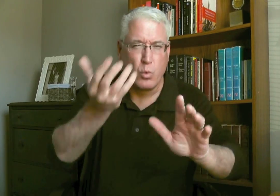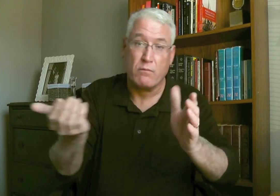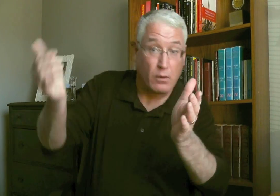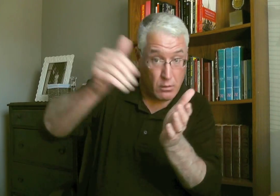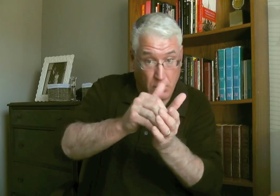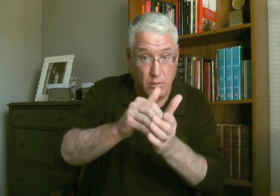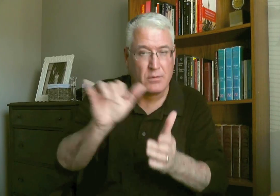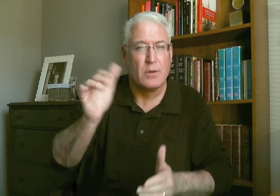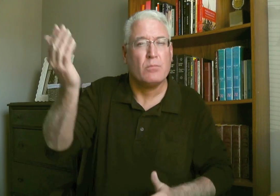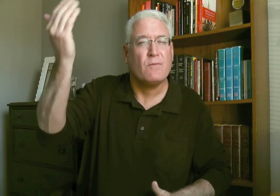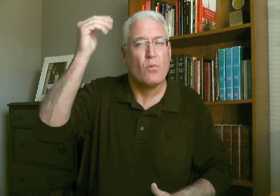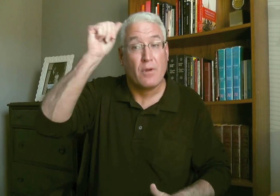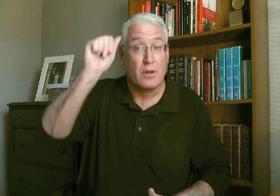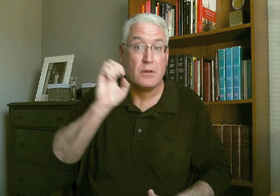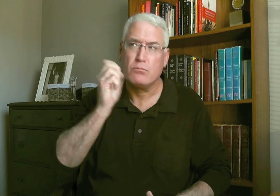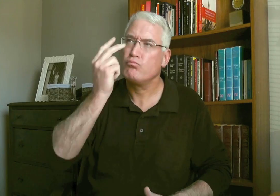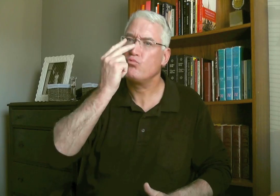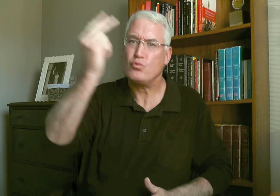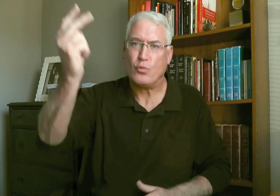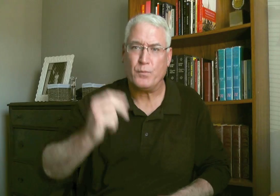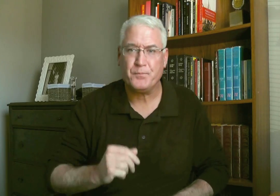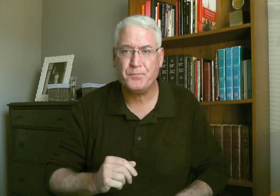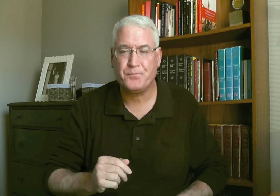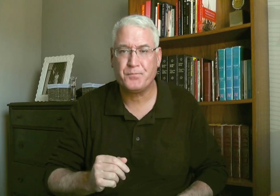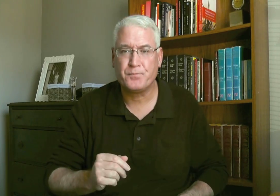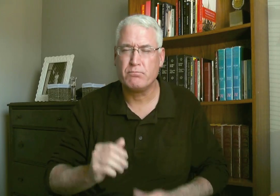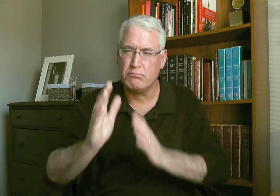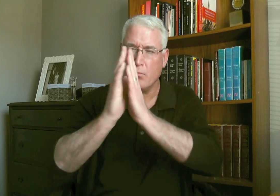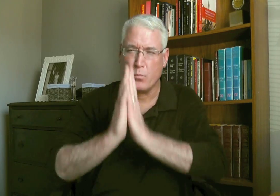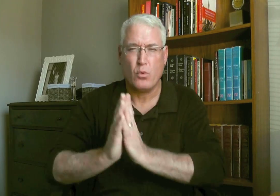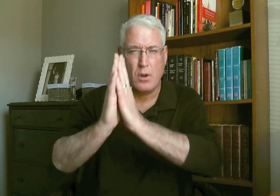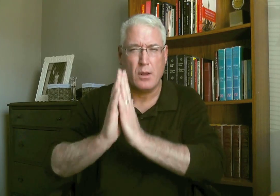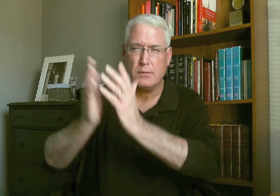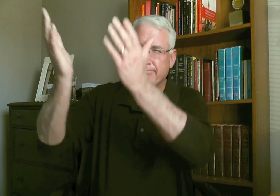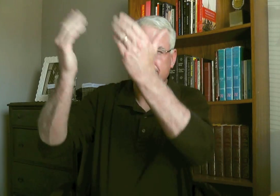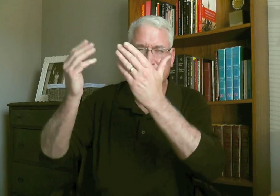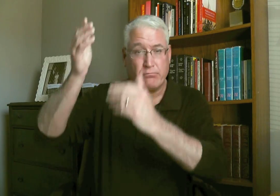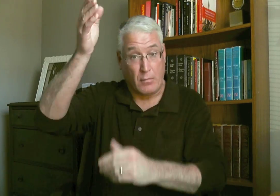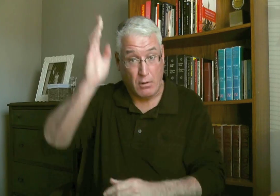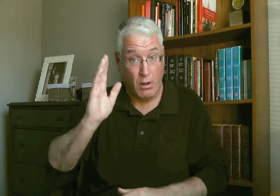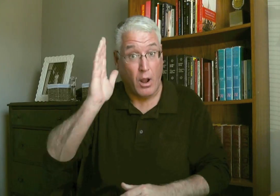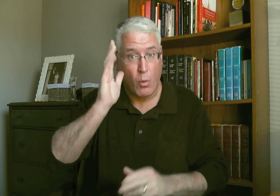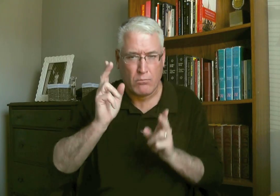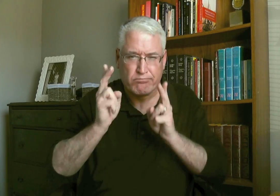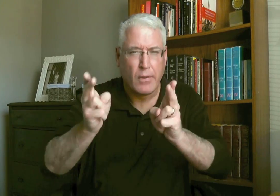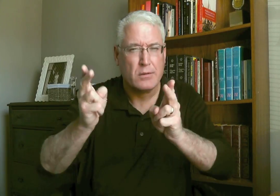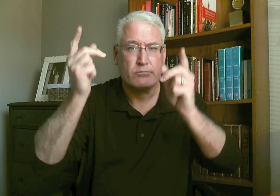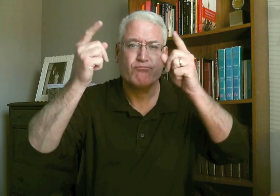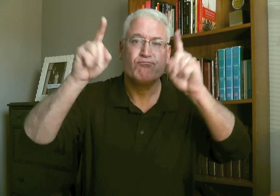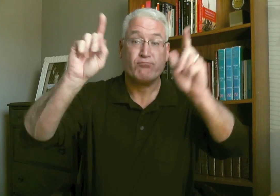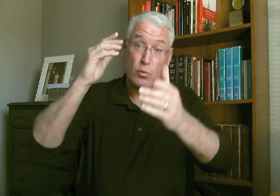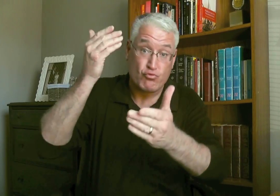there was so beautiful before. Pray that God will hasten the